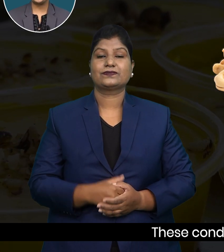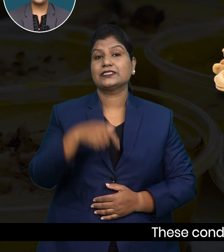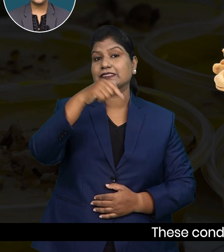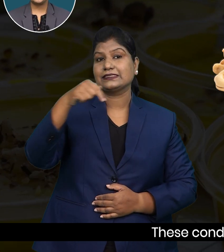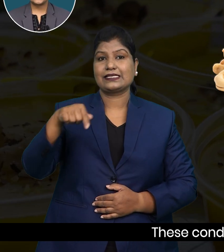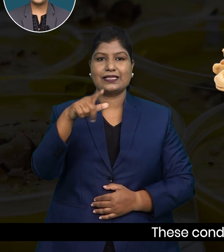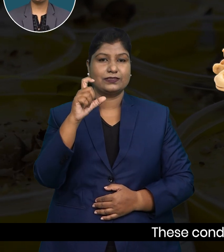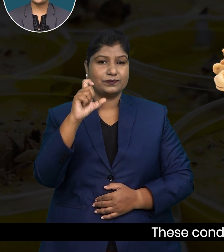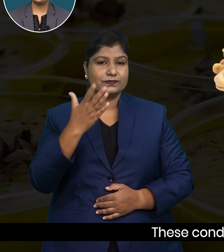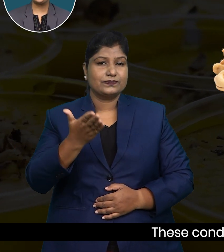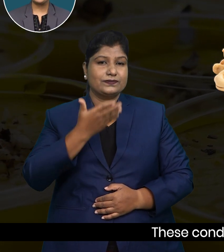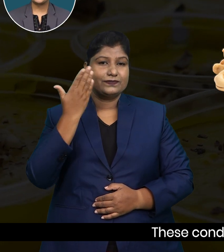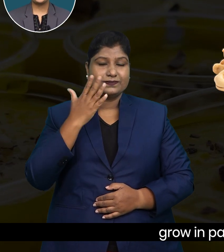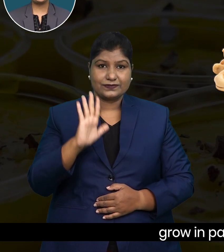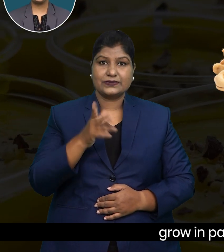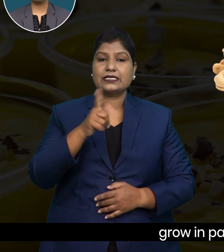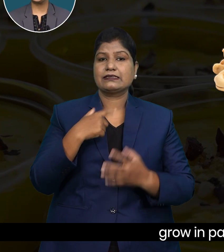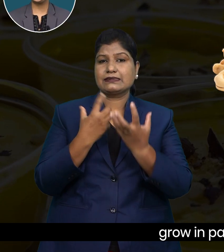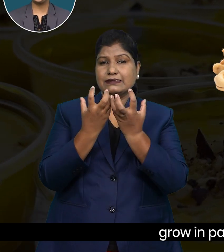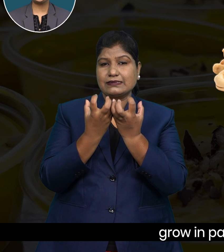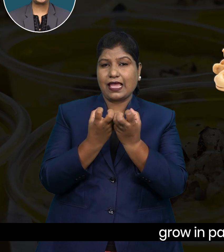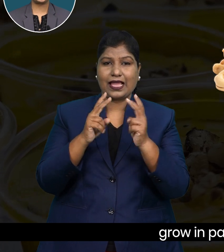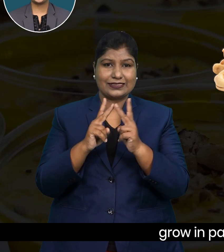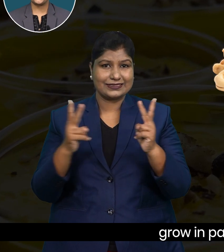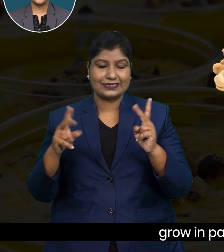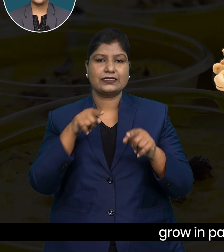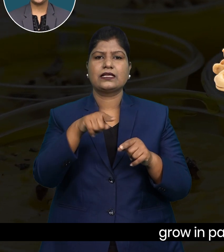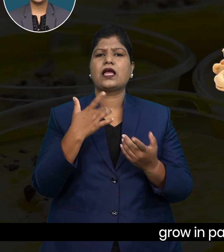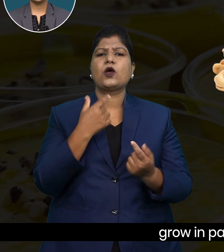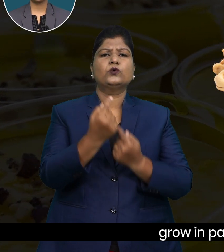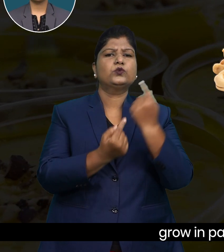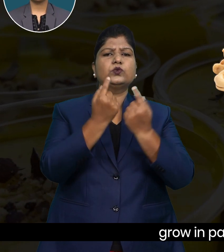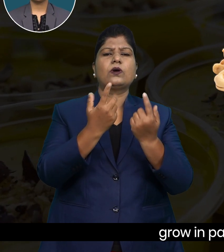These condiments and dry fruits grow in particular places only.